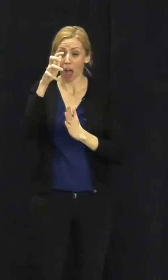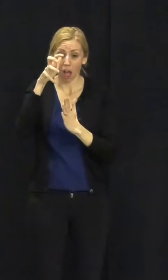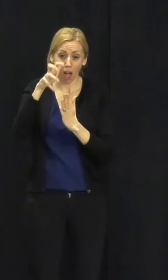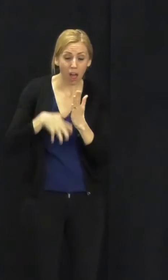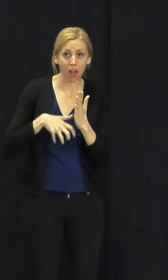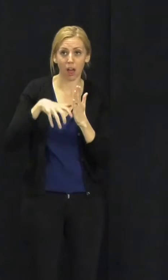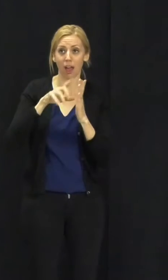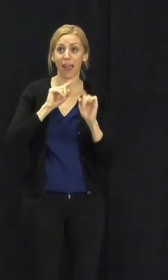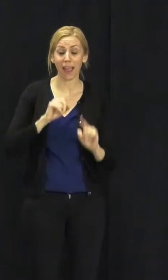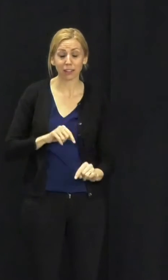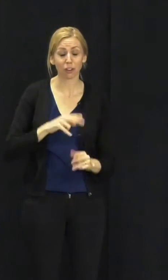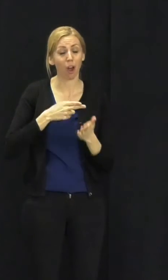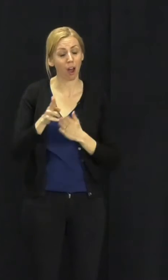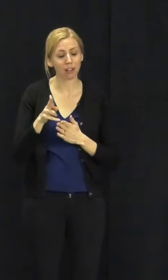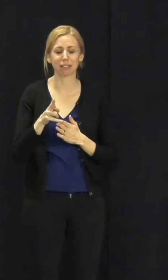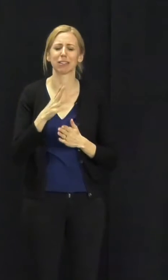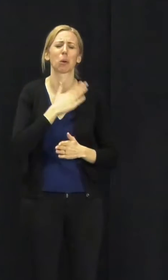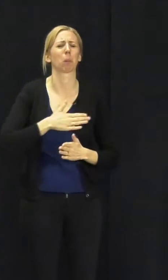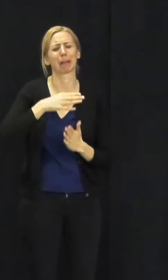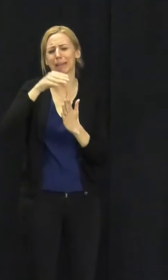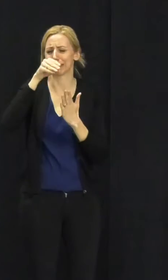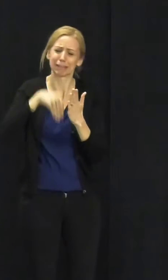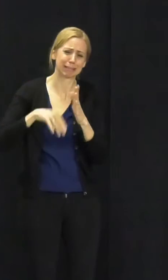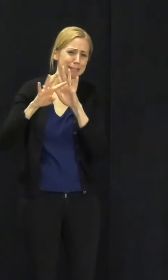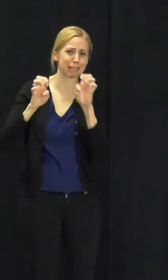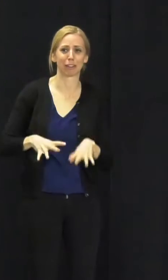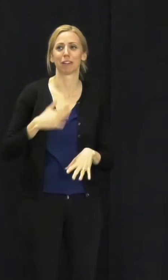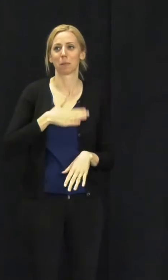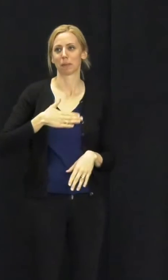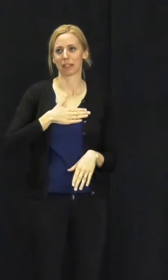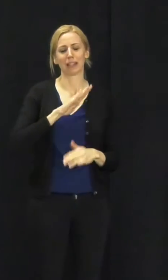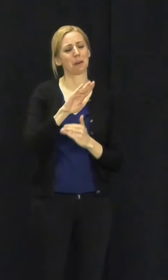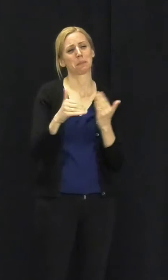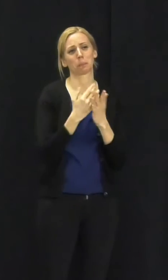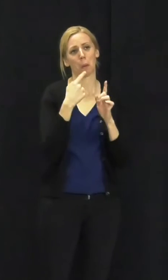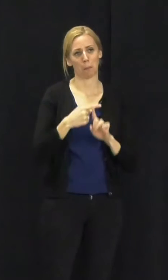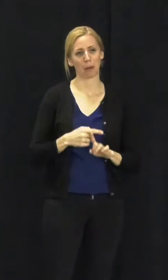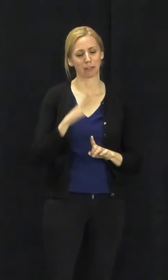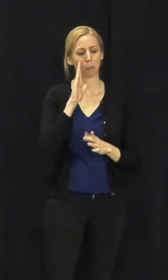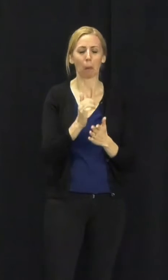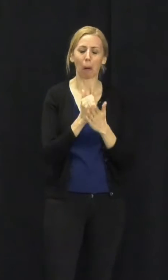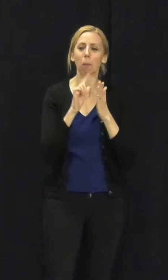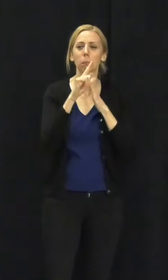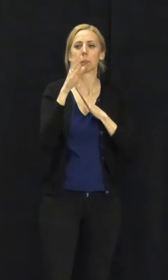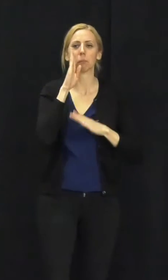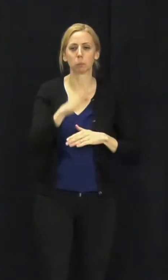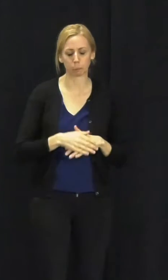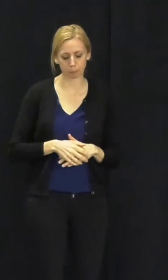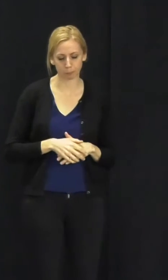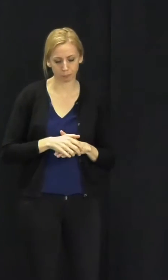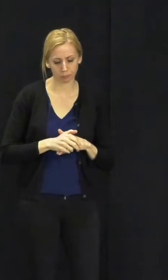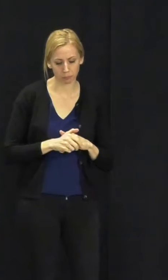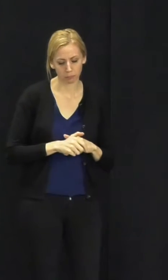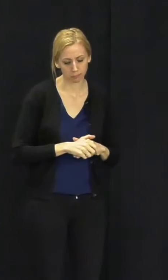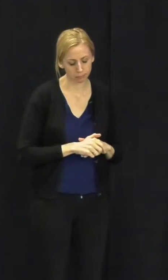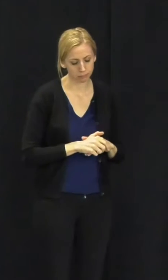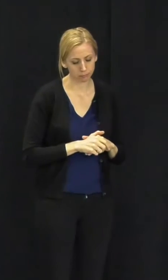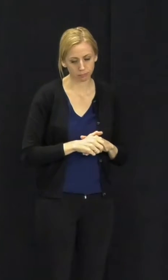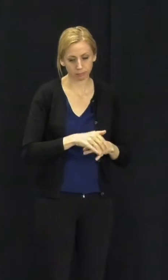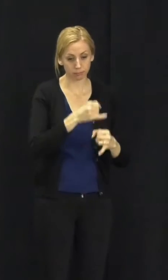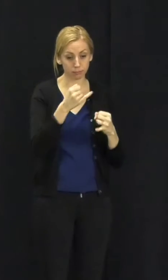racism or what have you. I just want to say that out loud, but we are also very well supported here. So this is also an opportunity for us to raise our